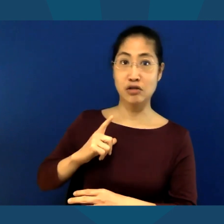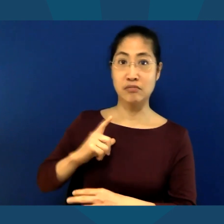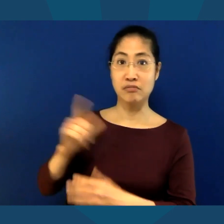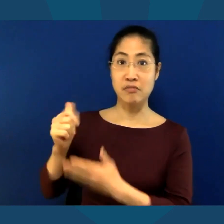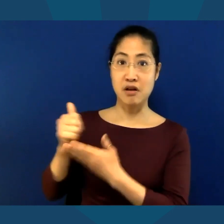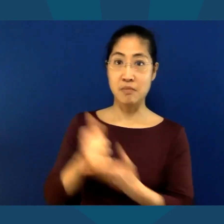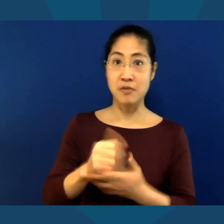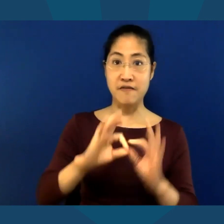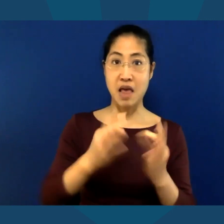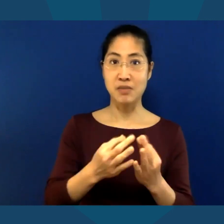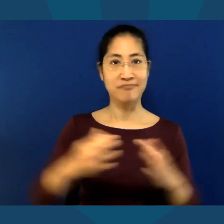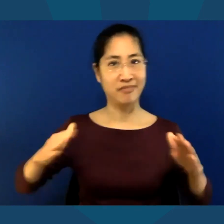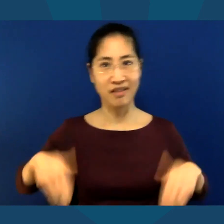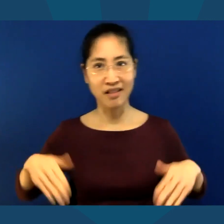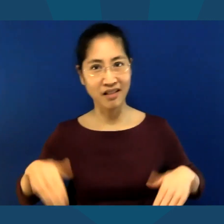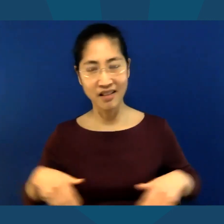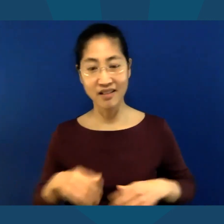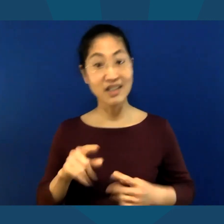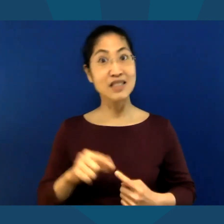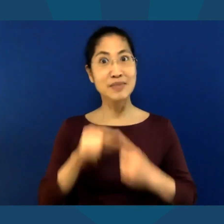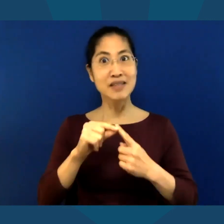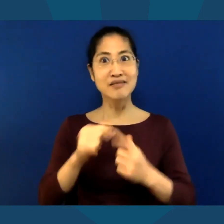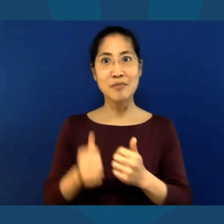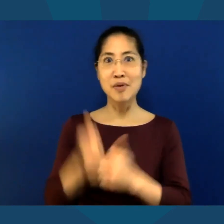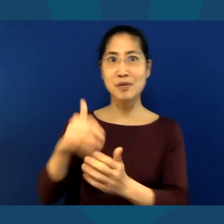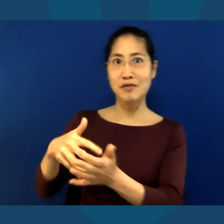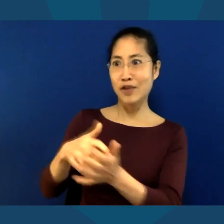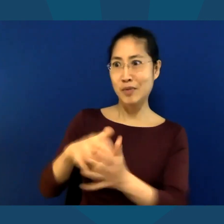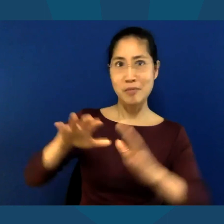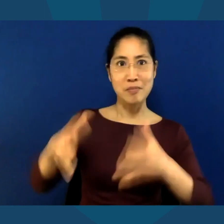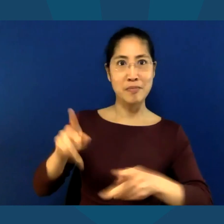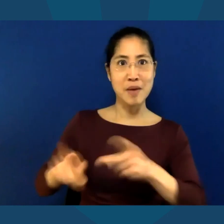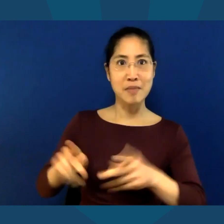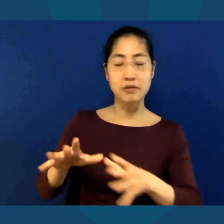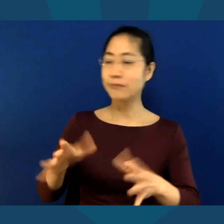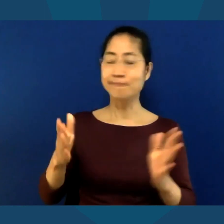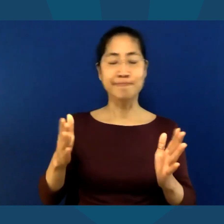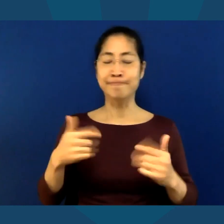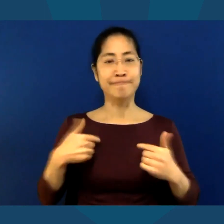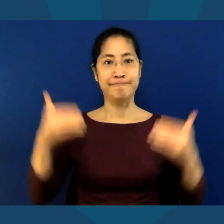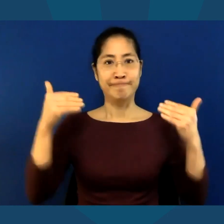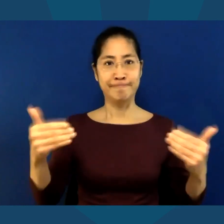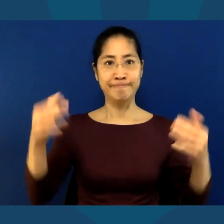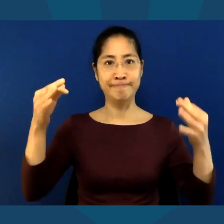most vulnerable populations, and decided to run for office to create change.